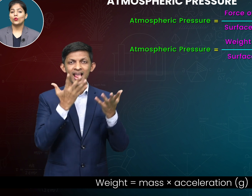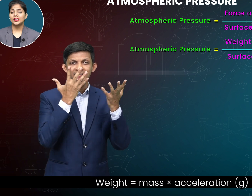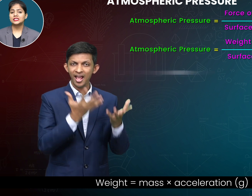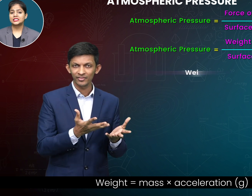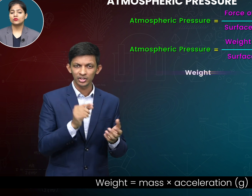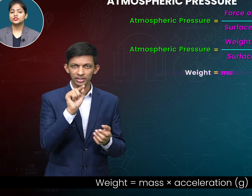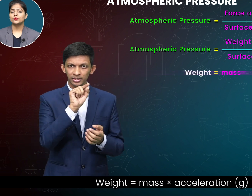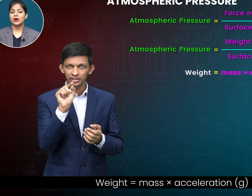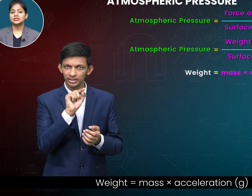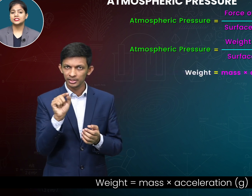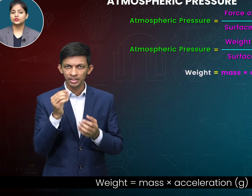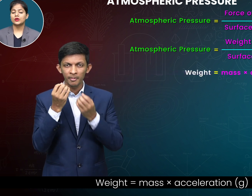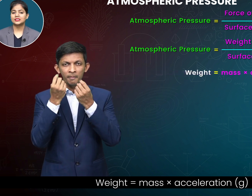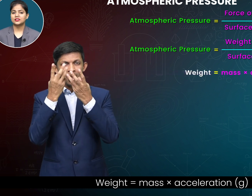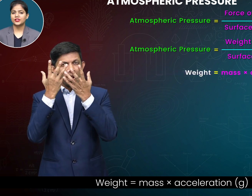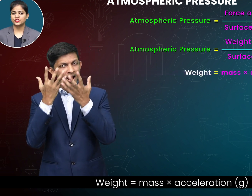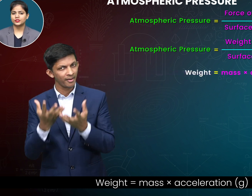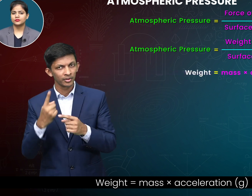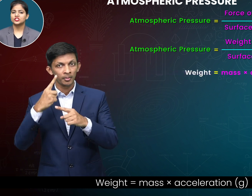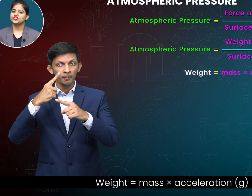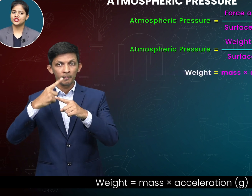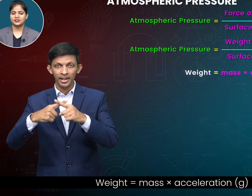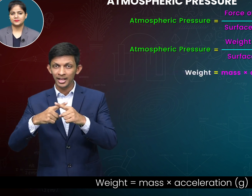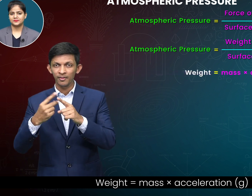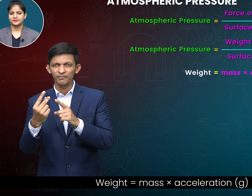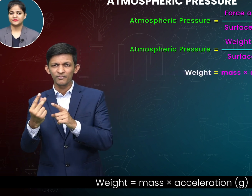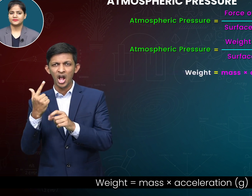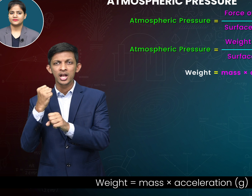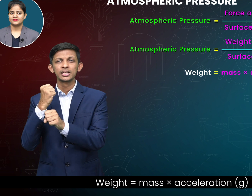Weight is equal to mass into acceleration g.